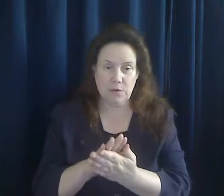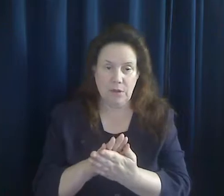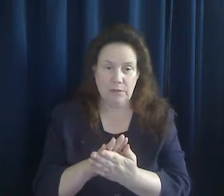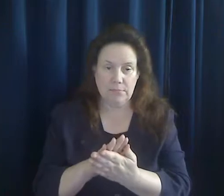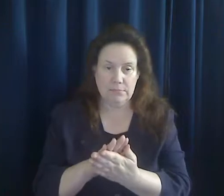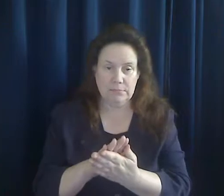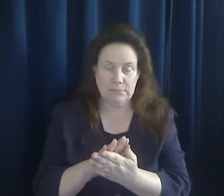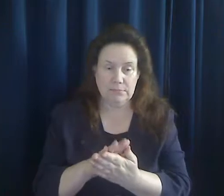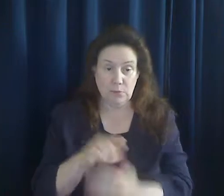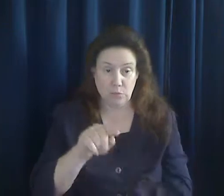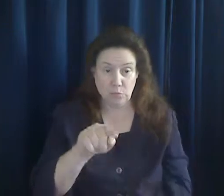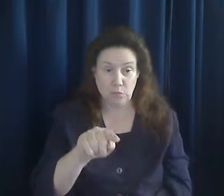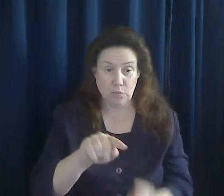school.